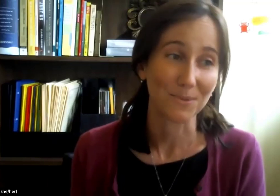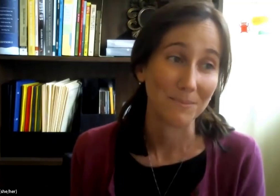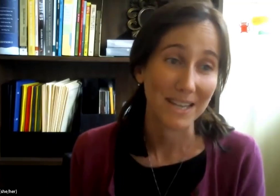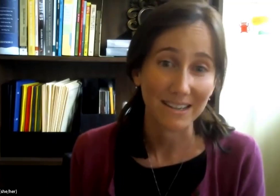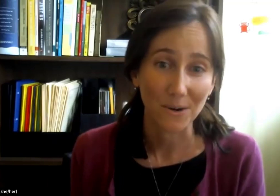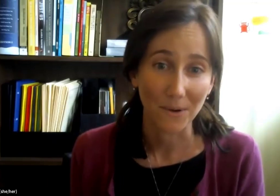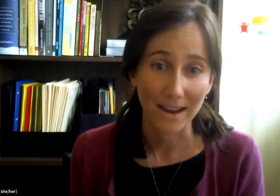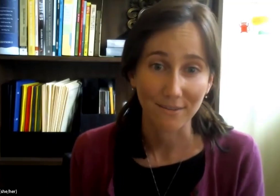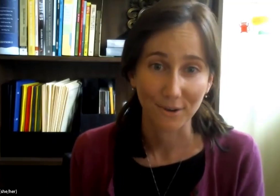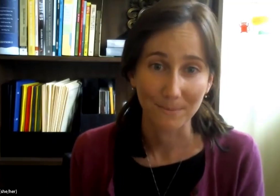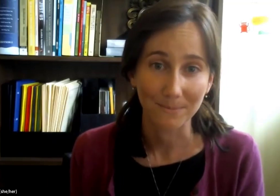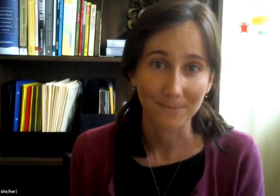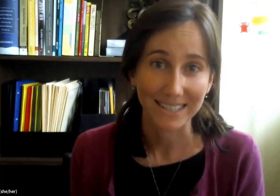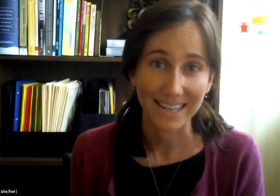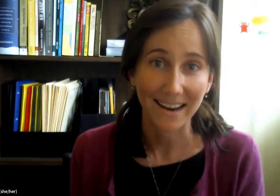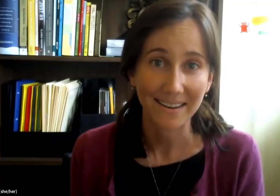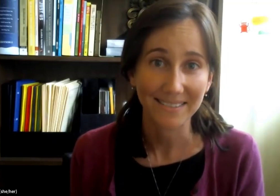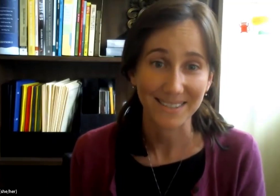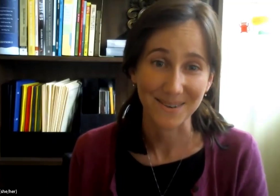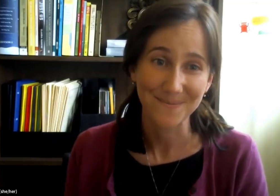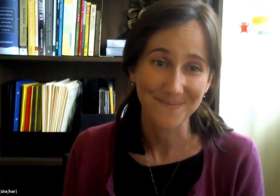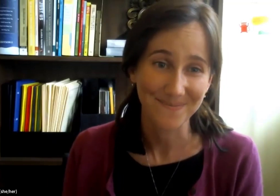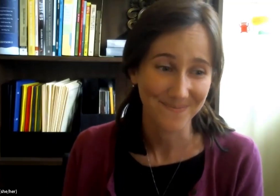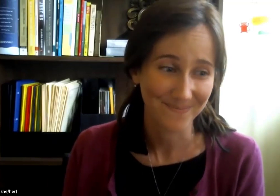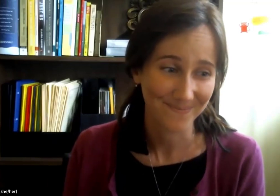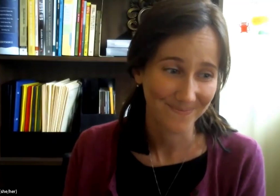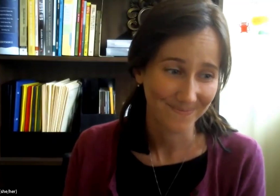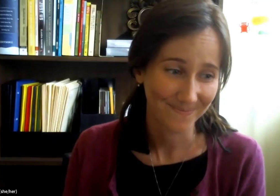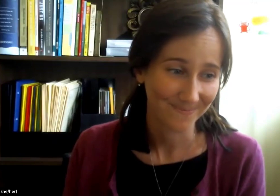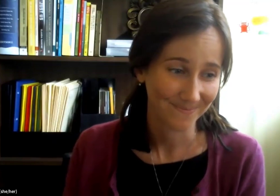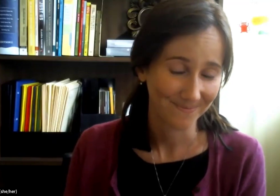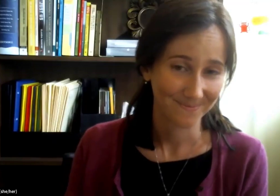that's what I'm taking away from today. So.